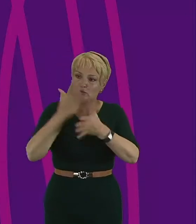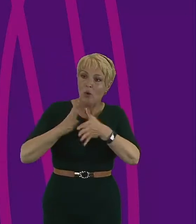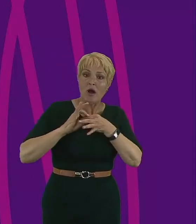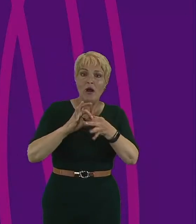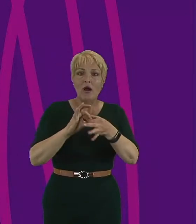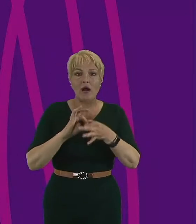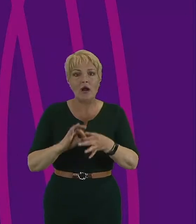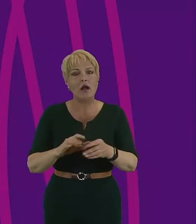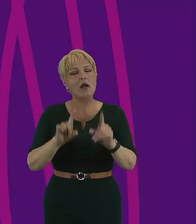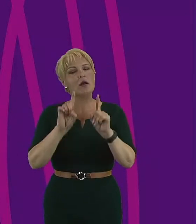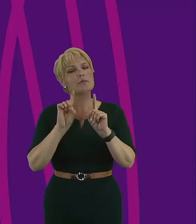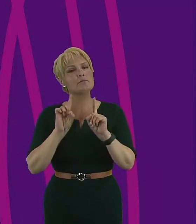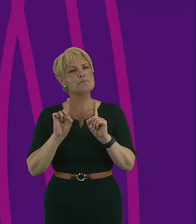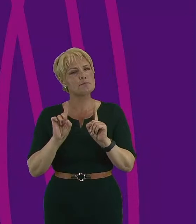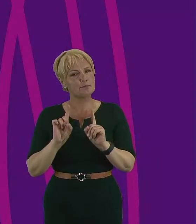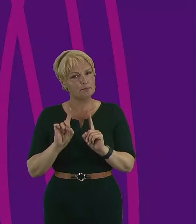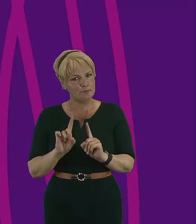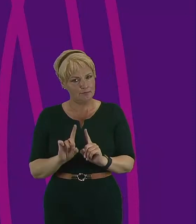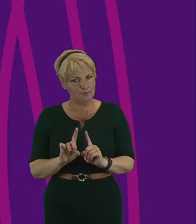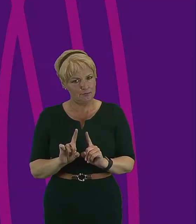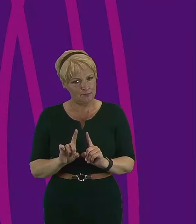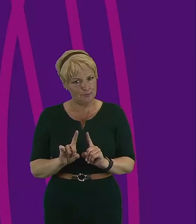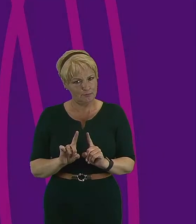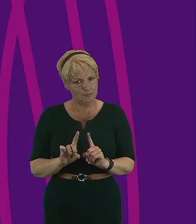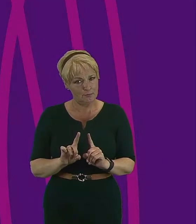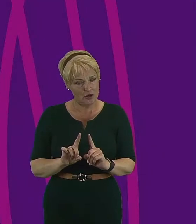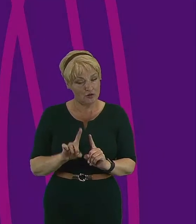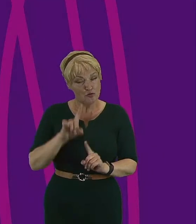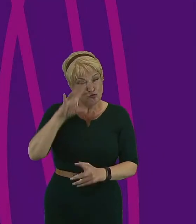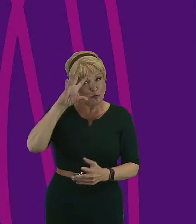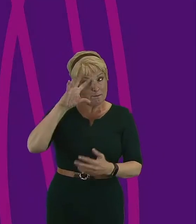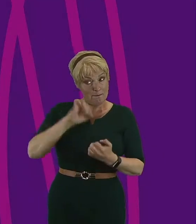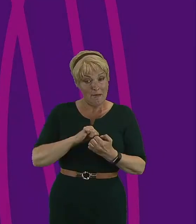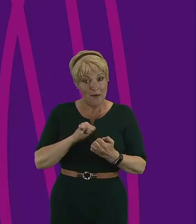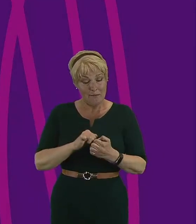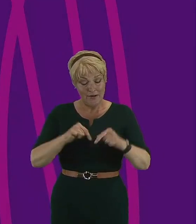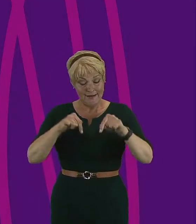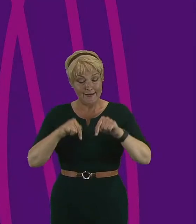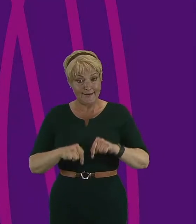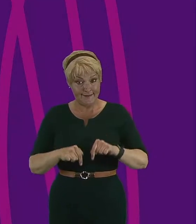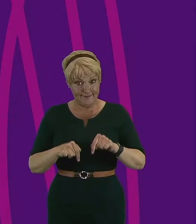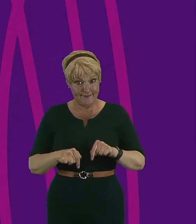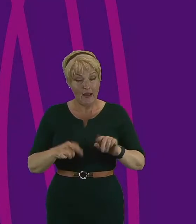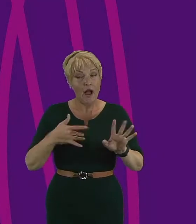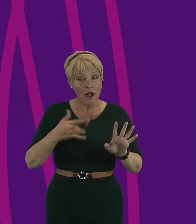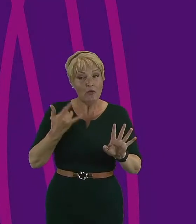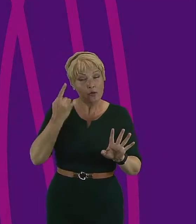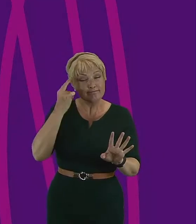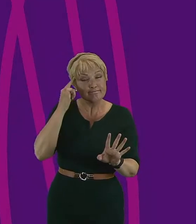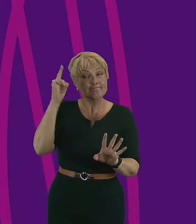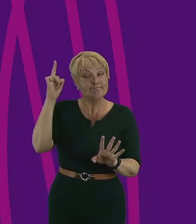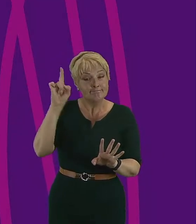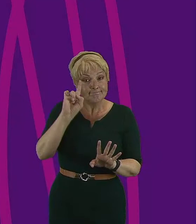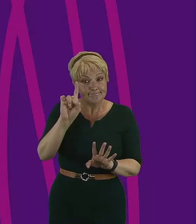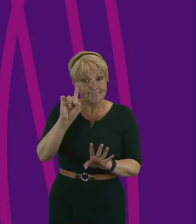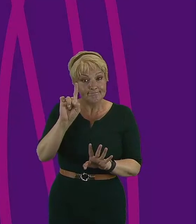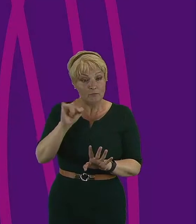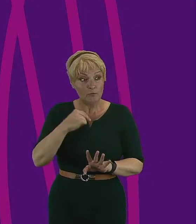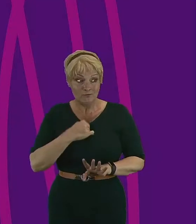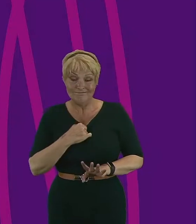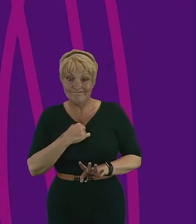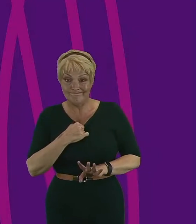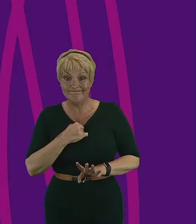he takes a particular lesson from where we are now. Let me suggest another lesson, that we have a